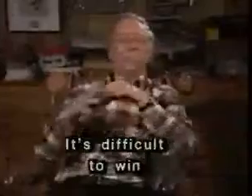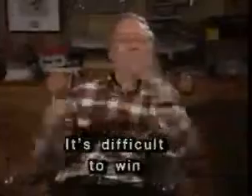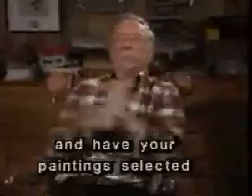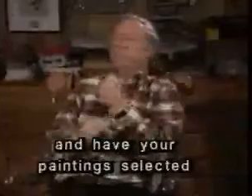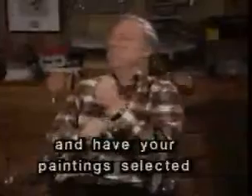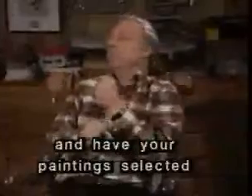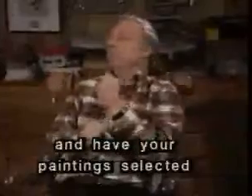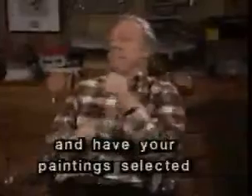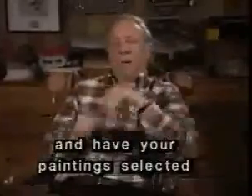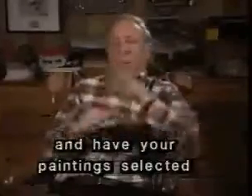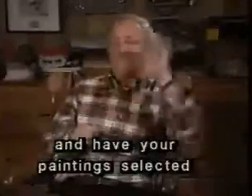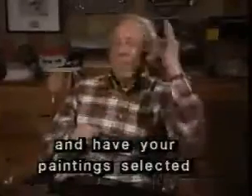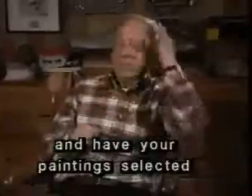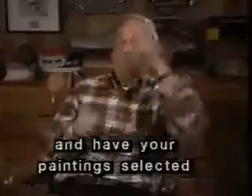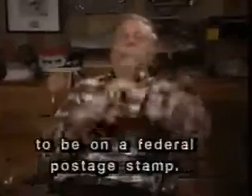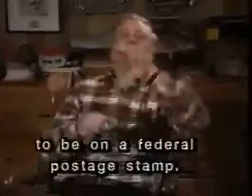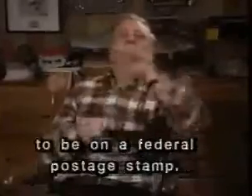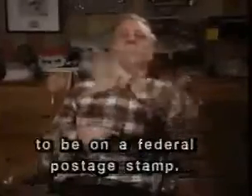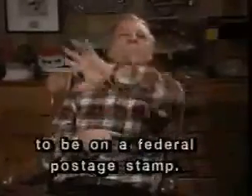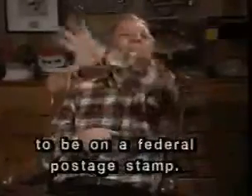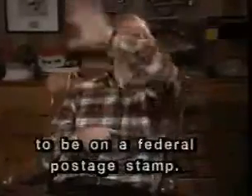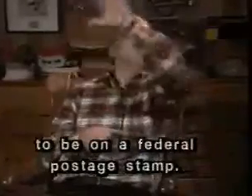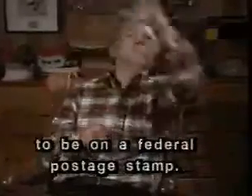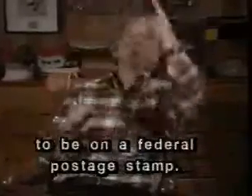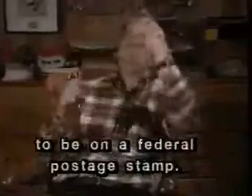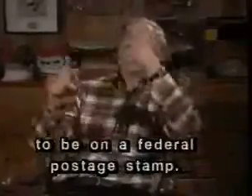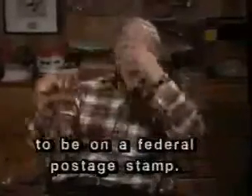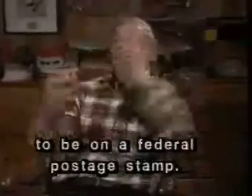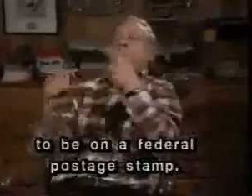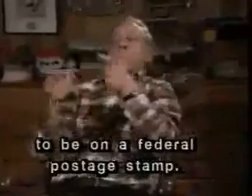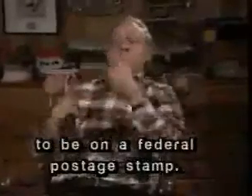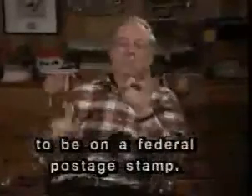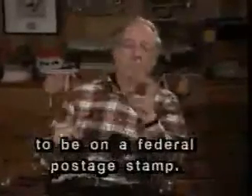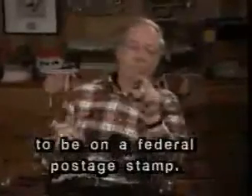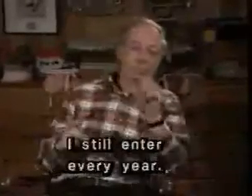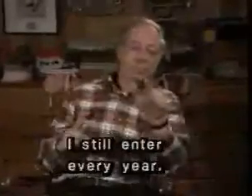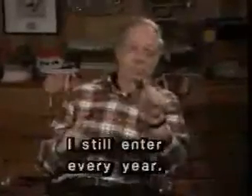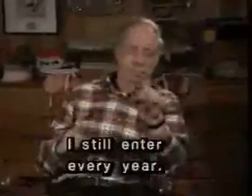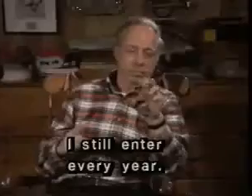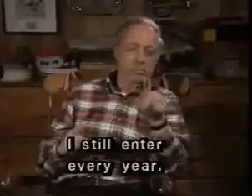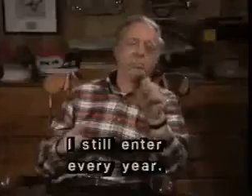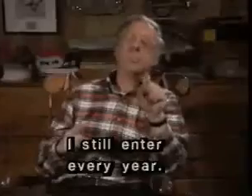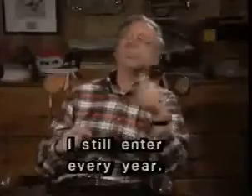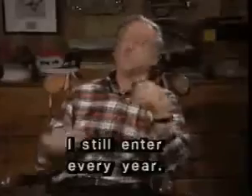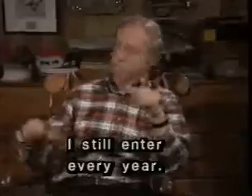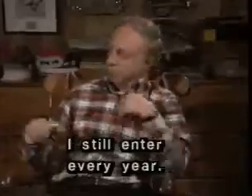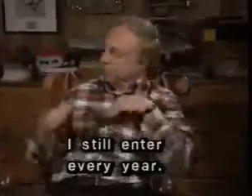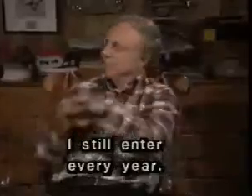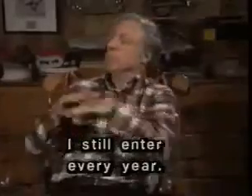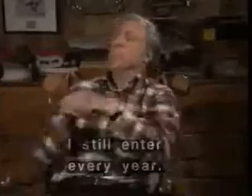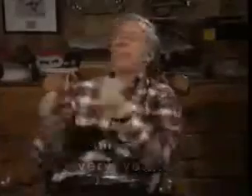and have your painting selected to be on a federal postage stamp. I still enter every year.